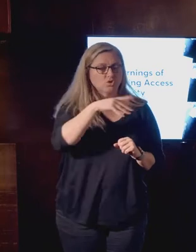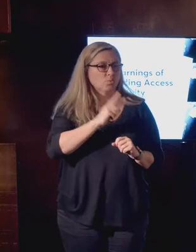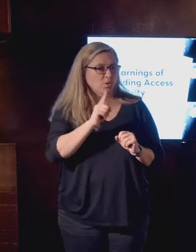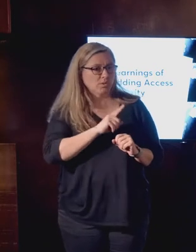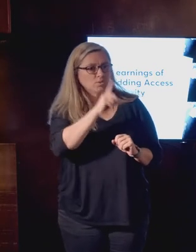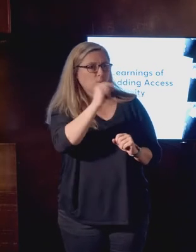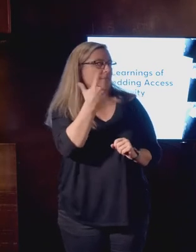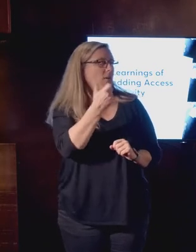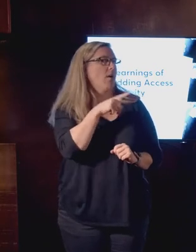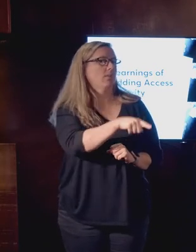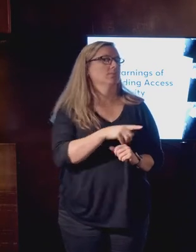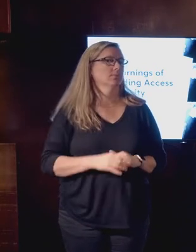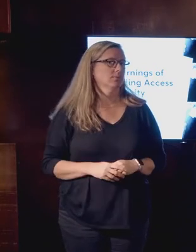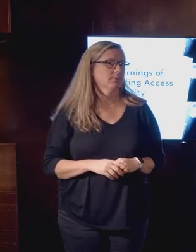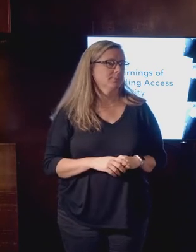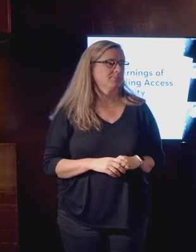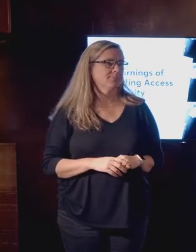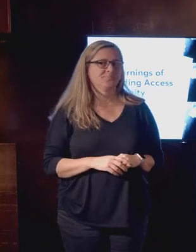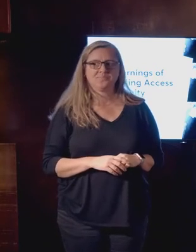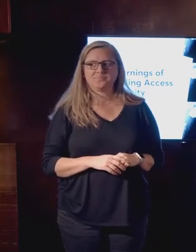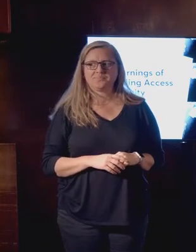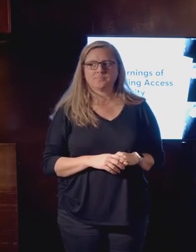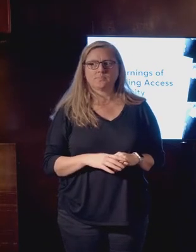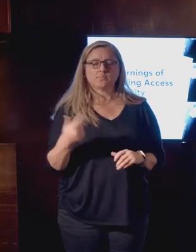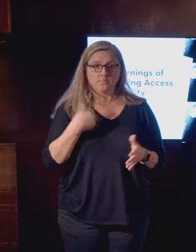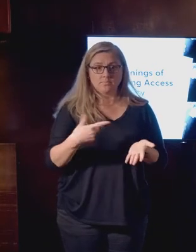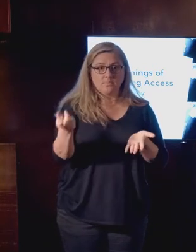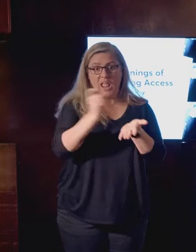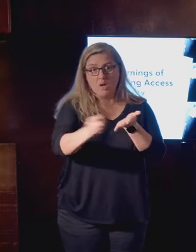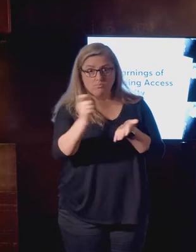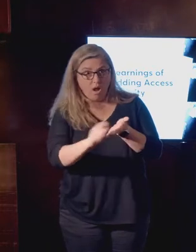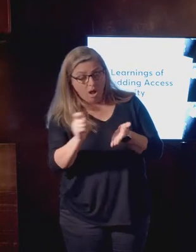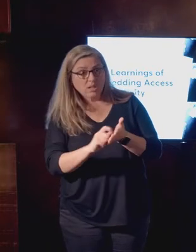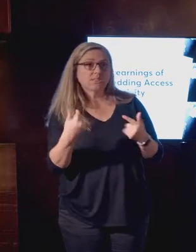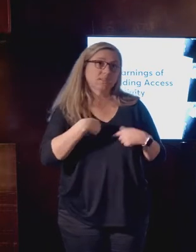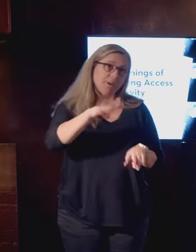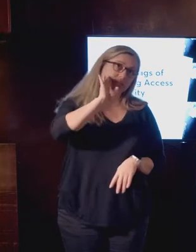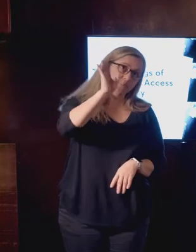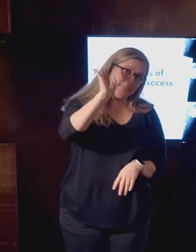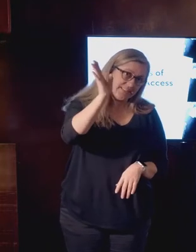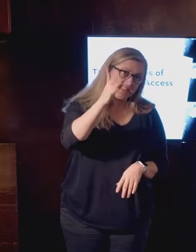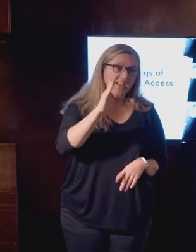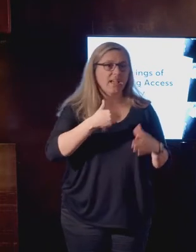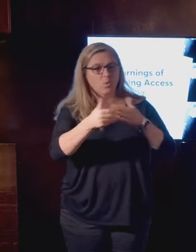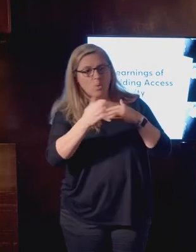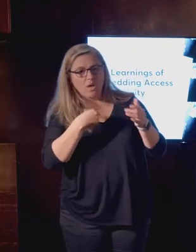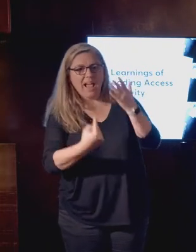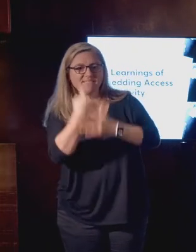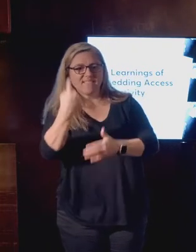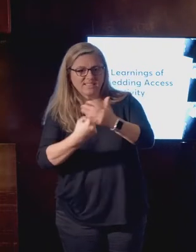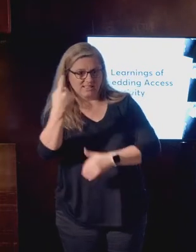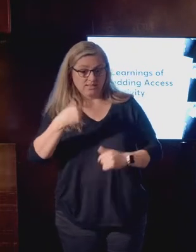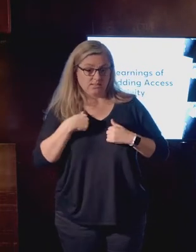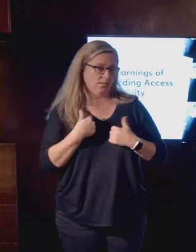them. I also write outside of Fringe and I speak and I organise events myself. So